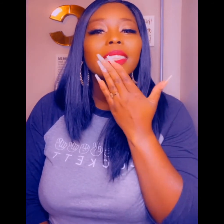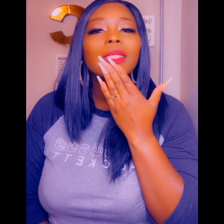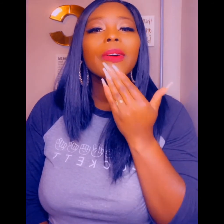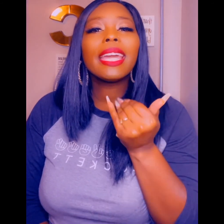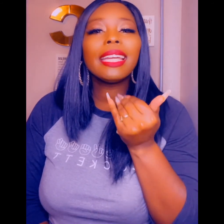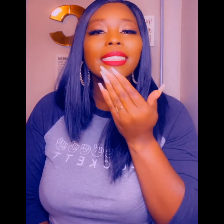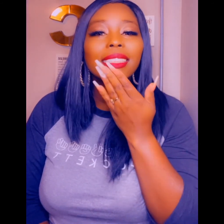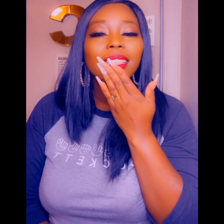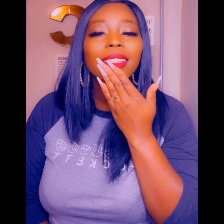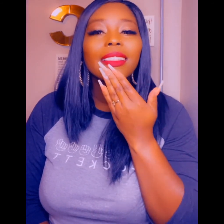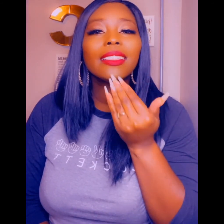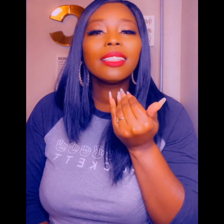Sweet